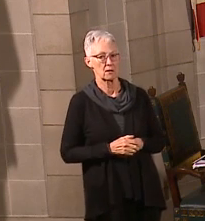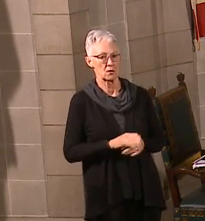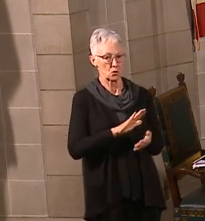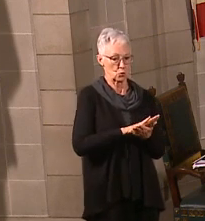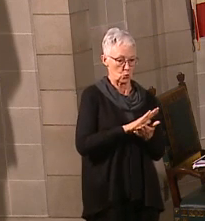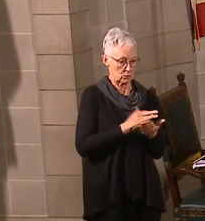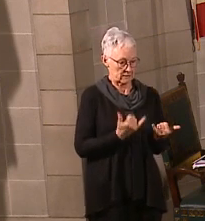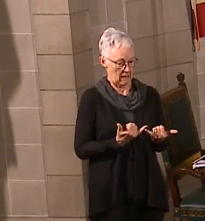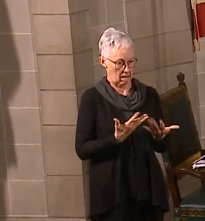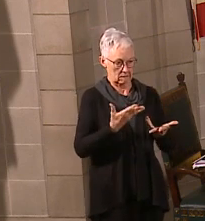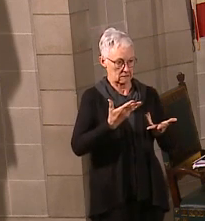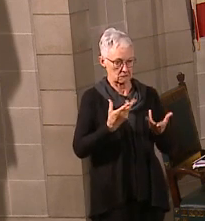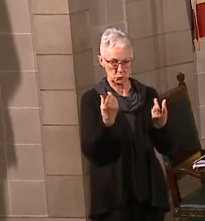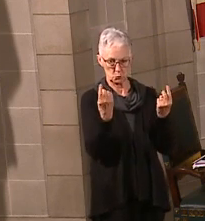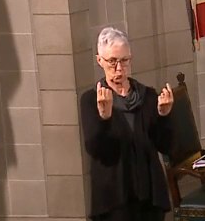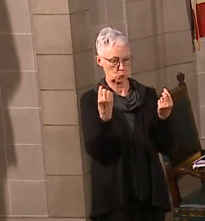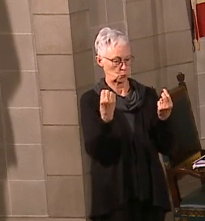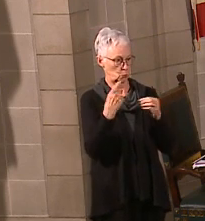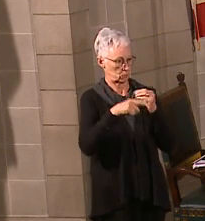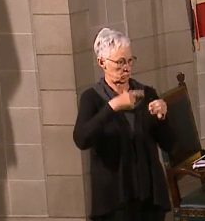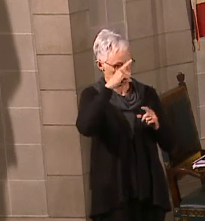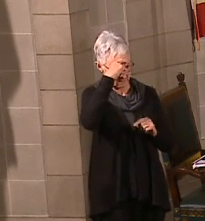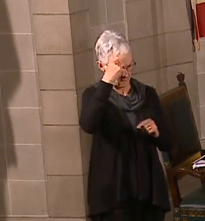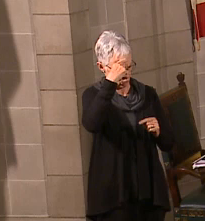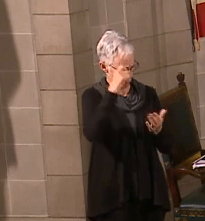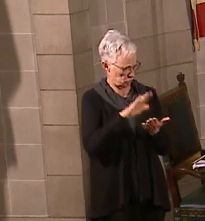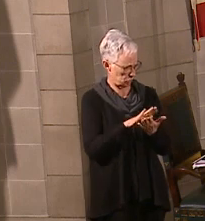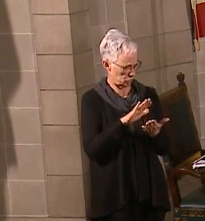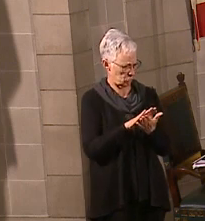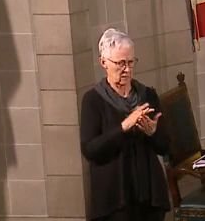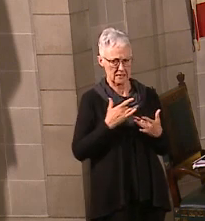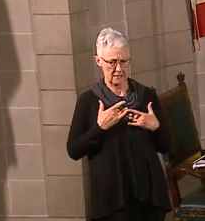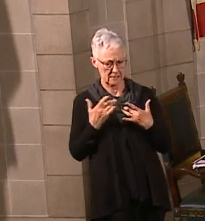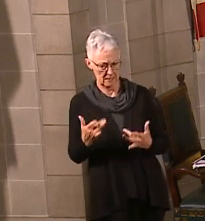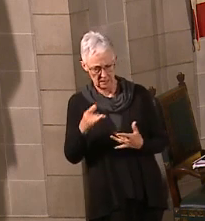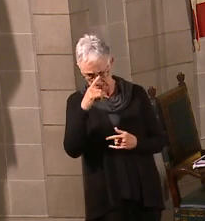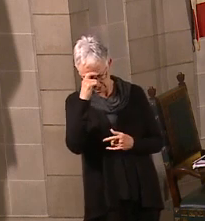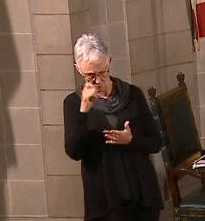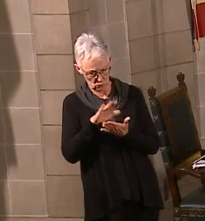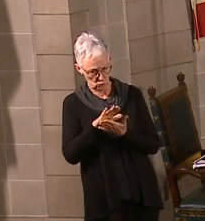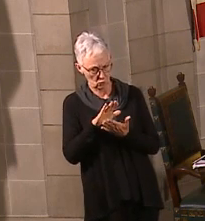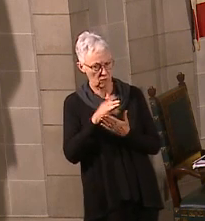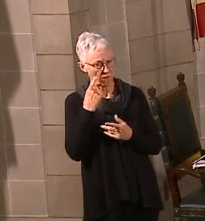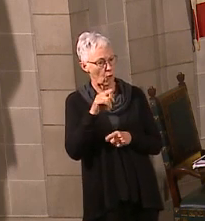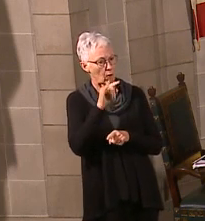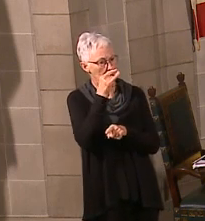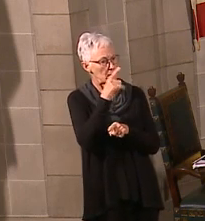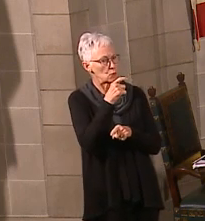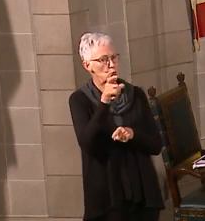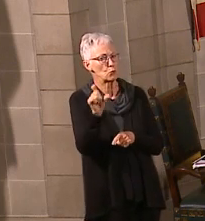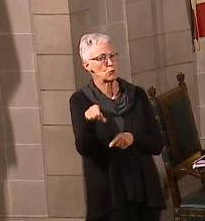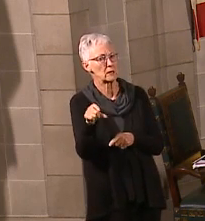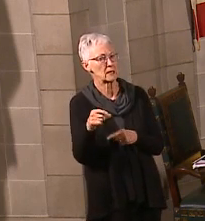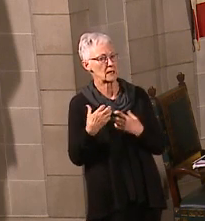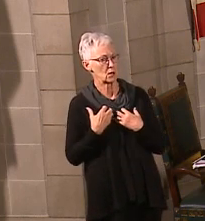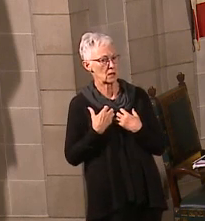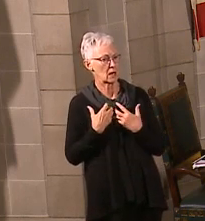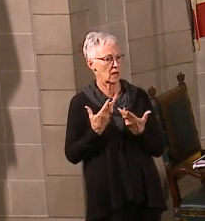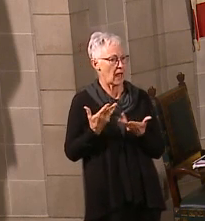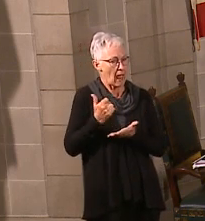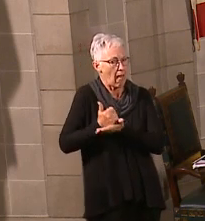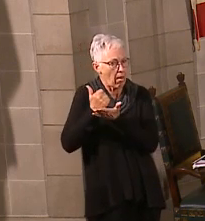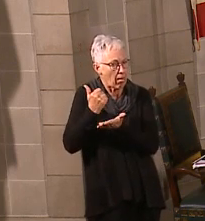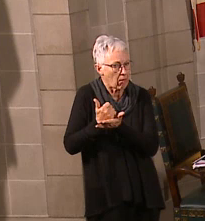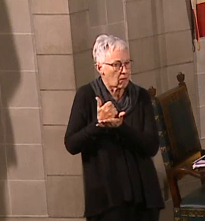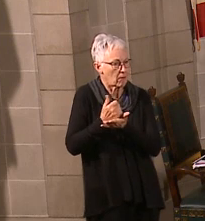how do we address the challenges typically summer school is used to help students do credit recovery or even advance on credit. And so there's